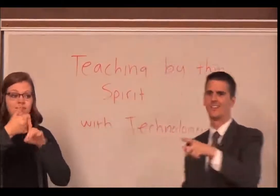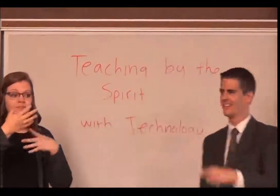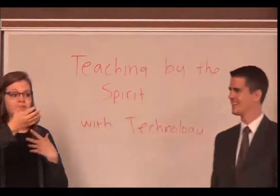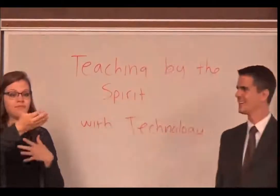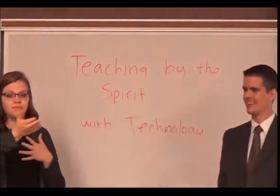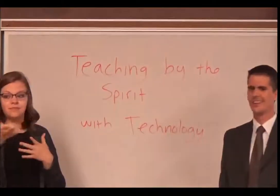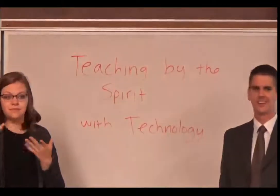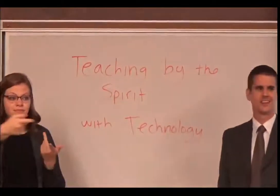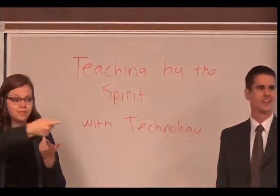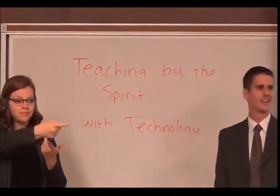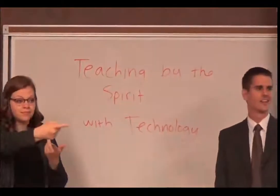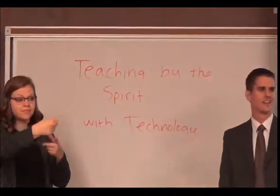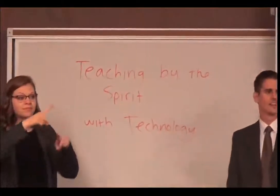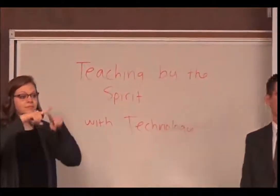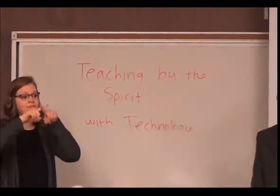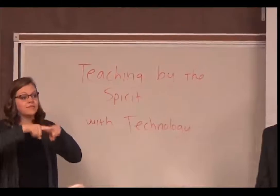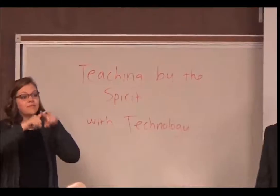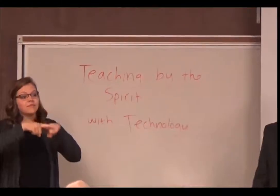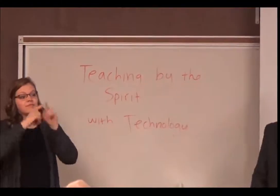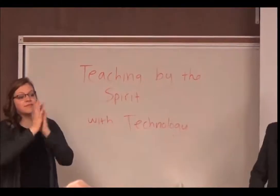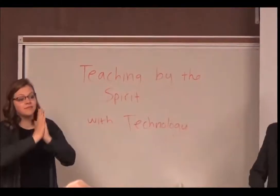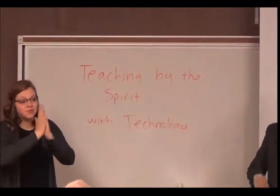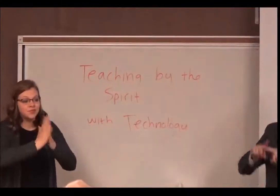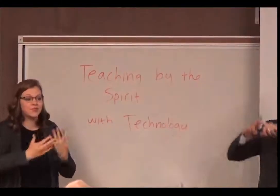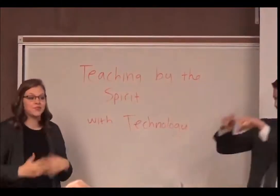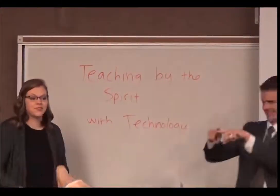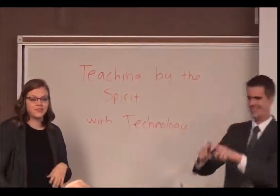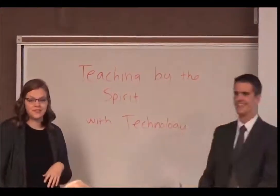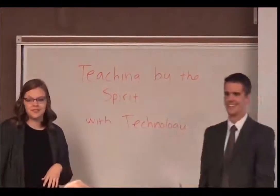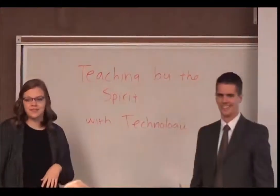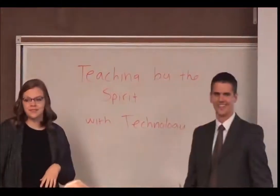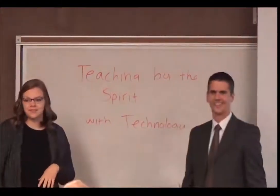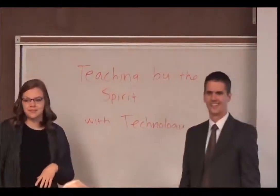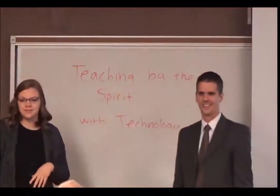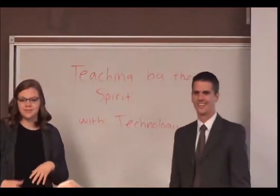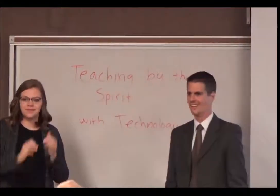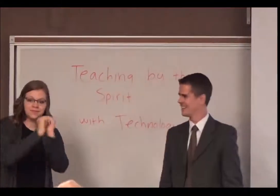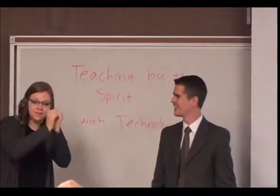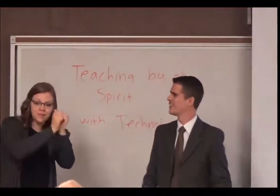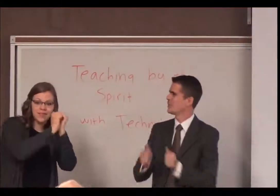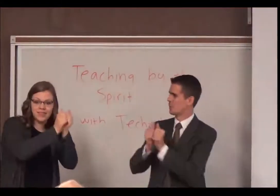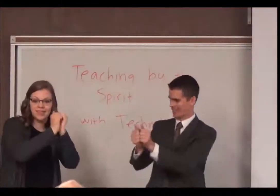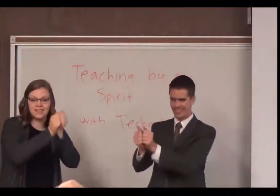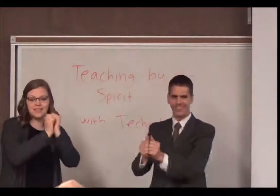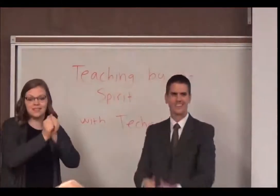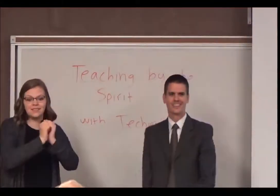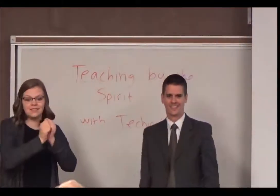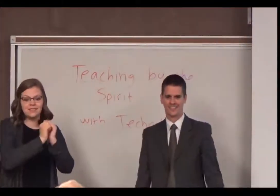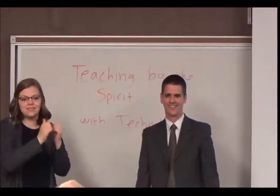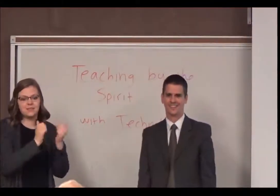Impacted by the Spirit. Relying on the Spirit in prayer. With the Spirit.